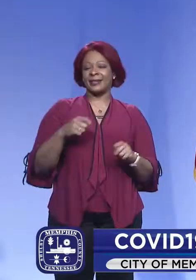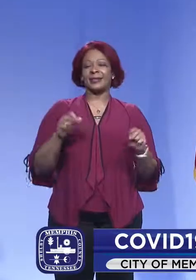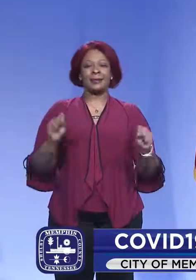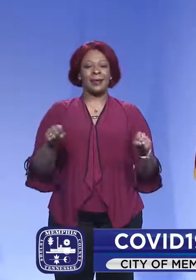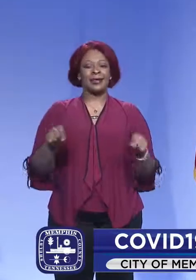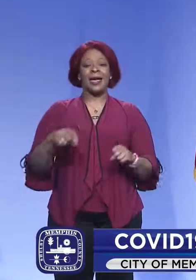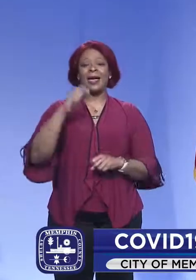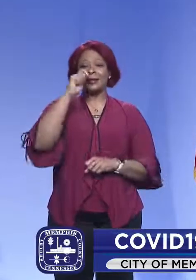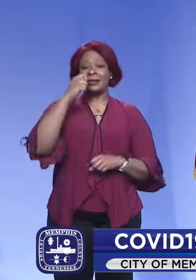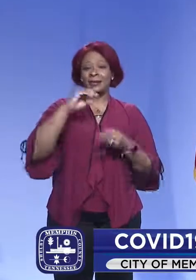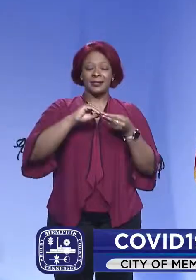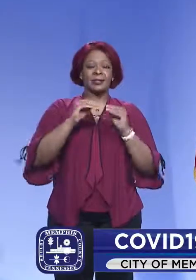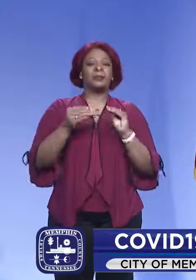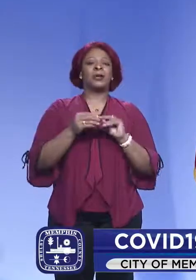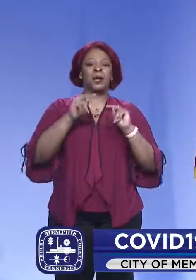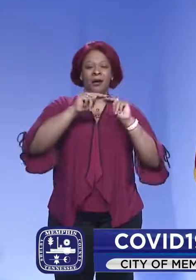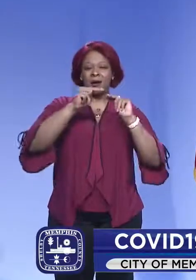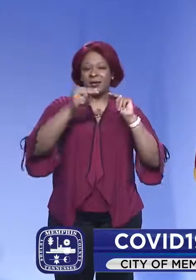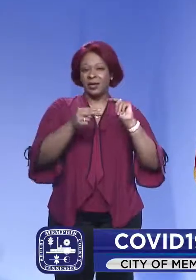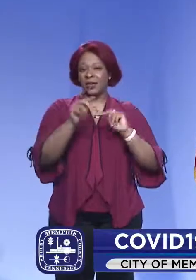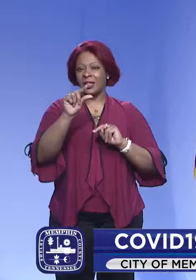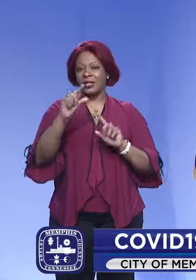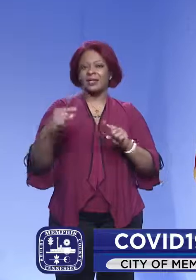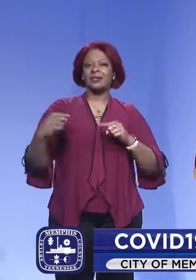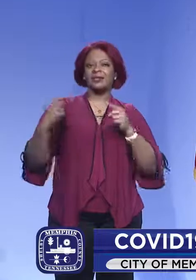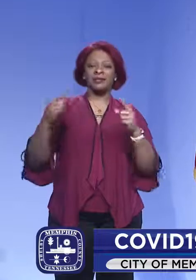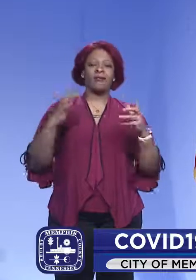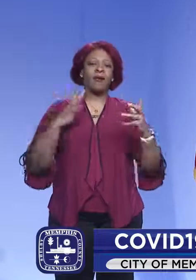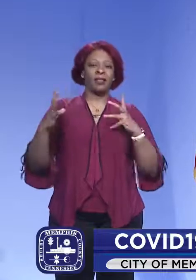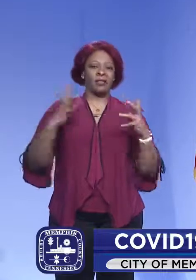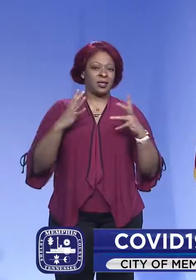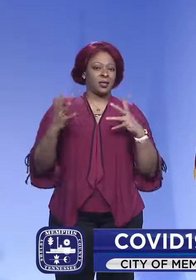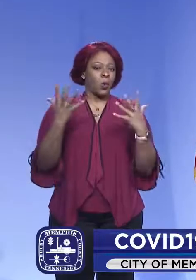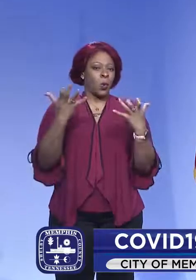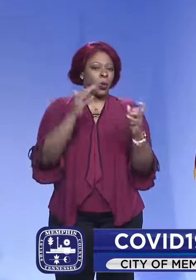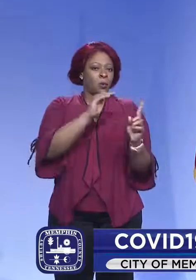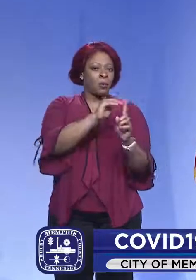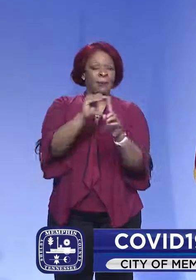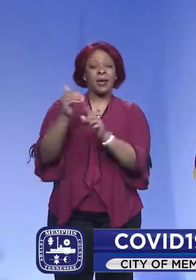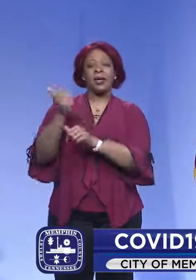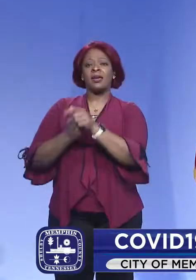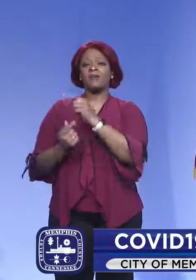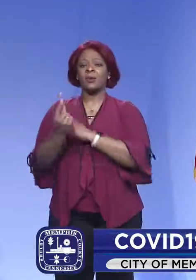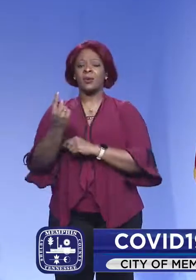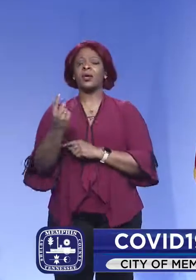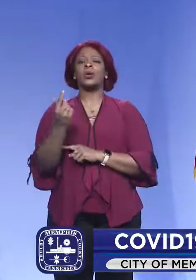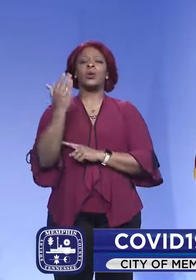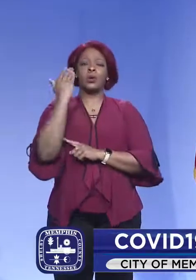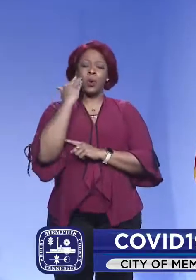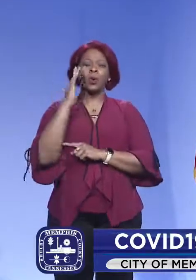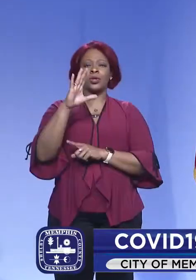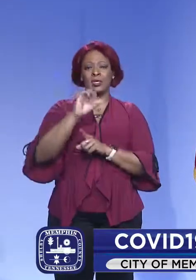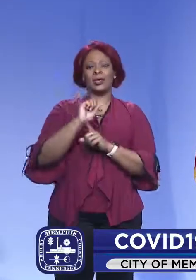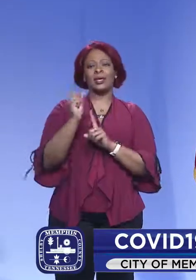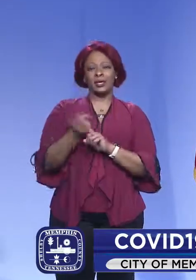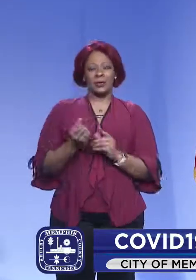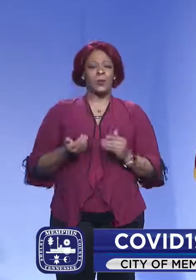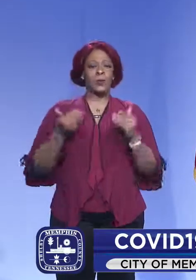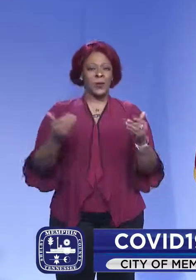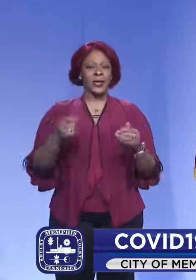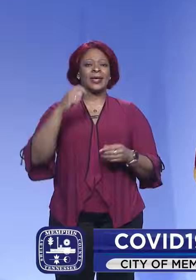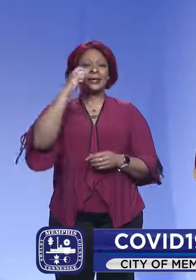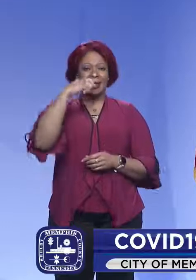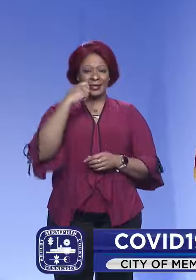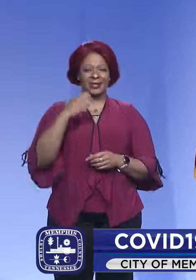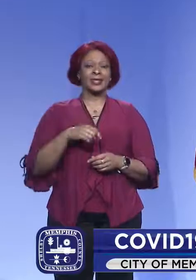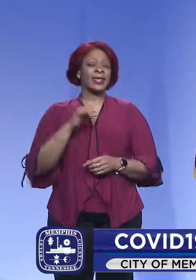our testing numbers have gone down a little bit since the holiday, so I want to remind everyone to know your status, get tested,